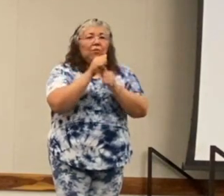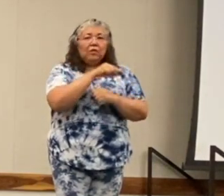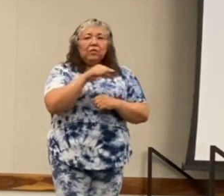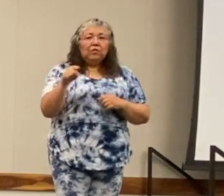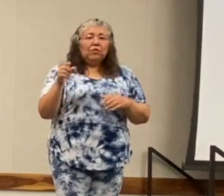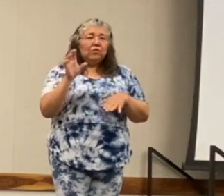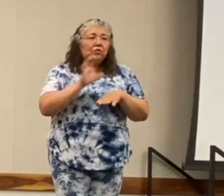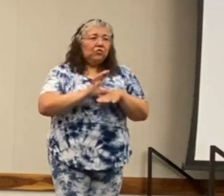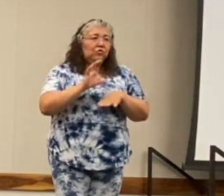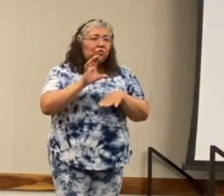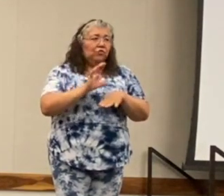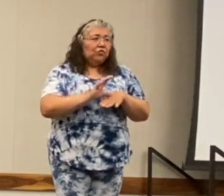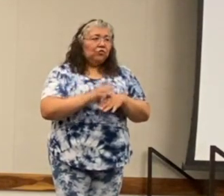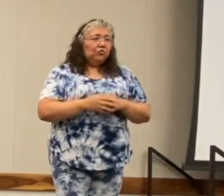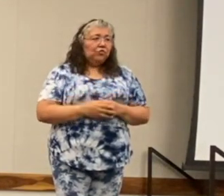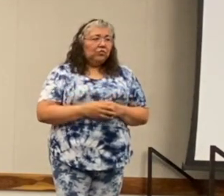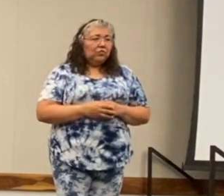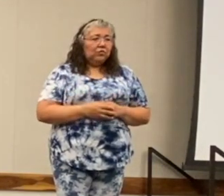church.